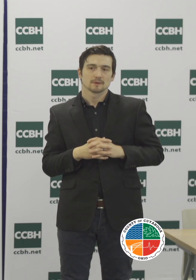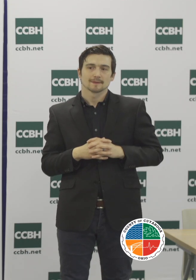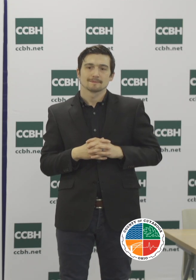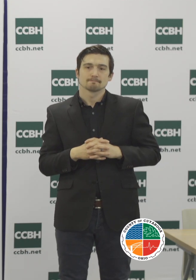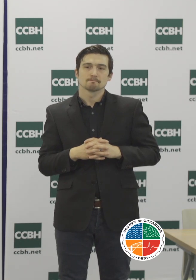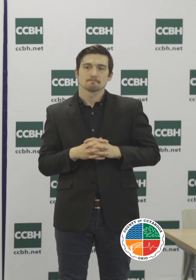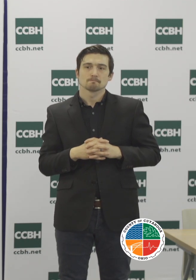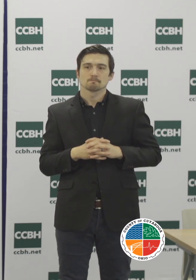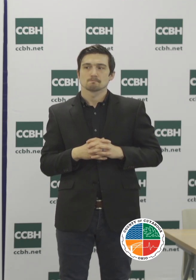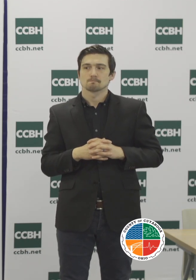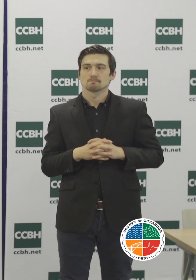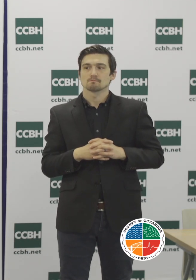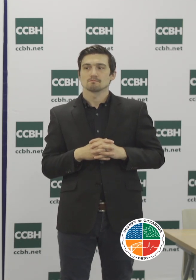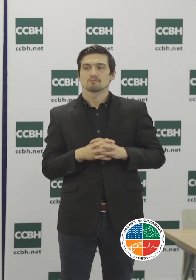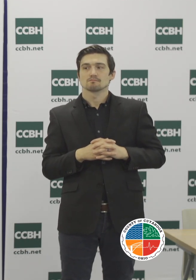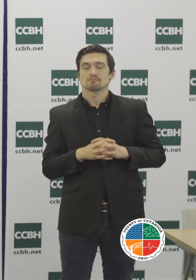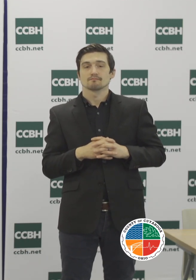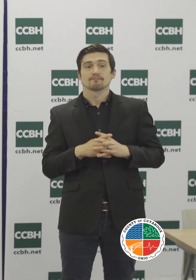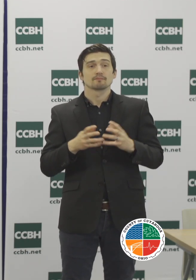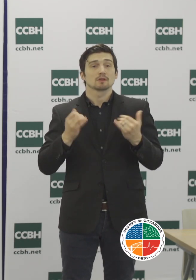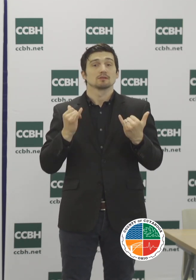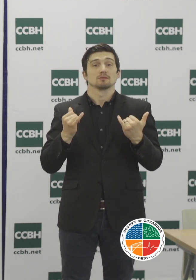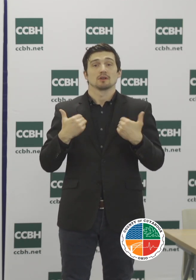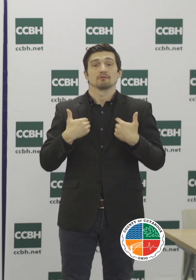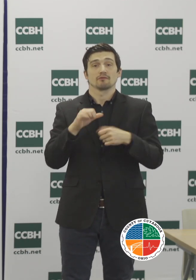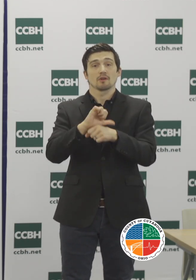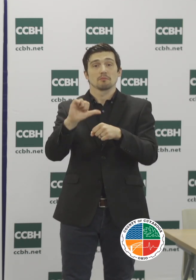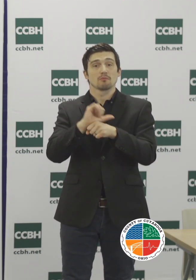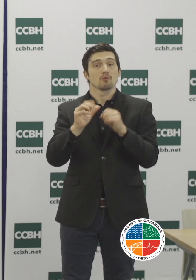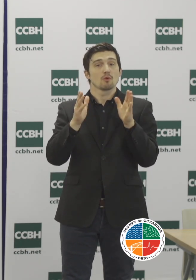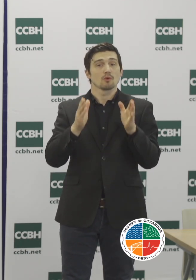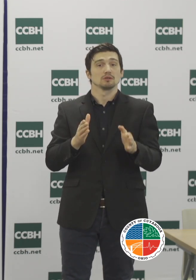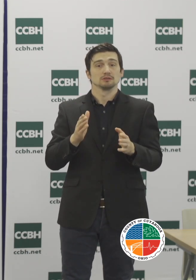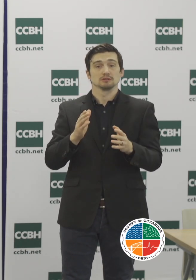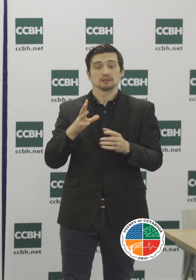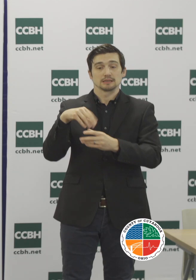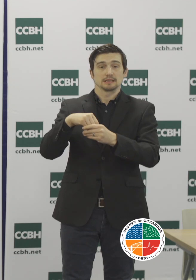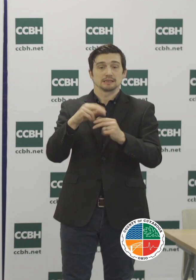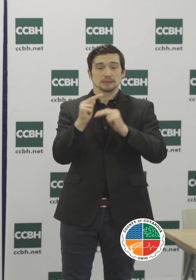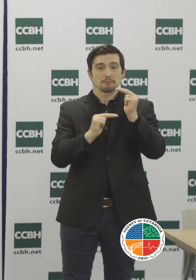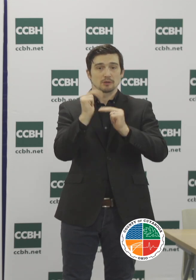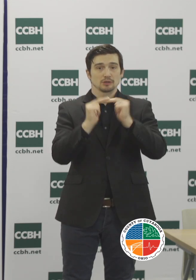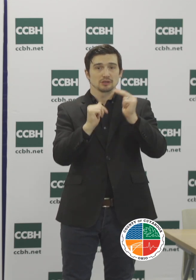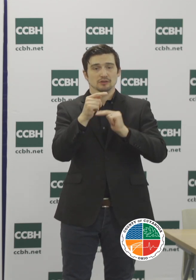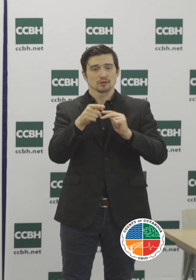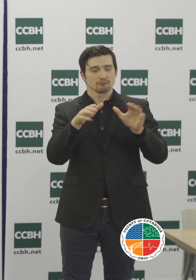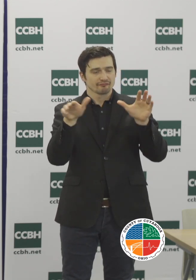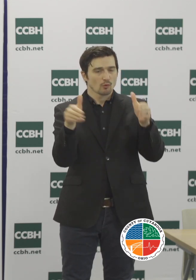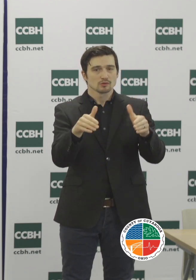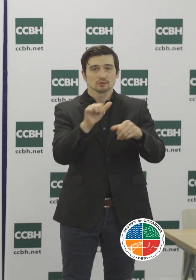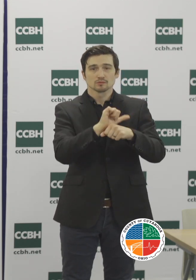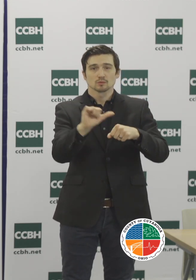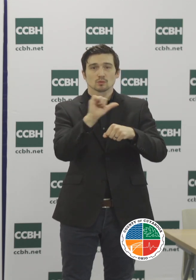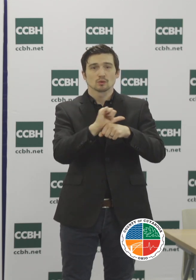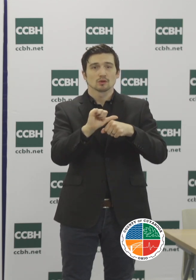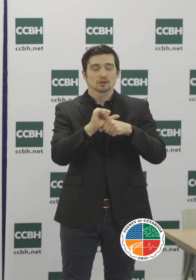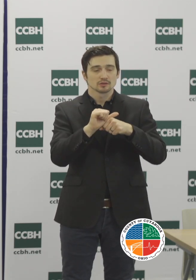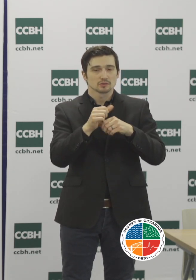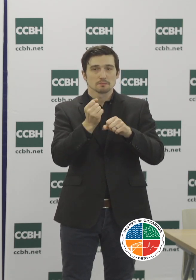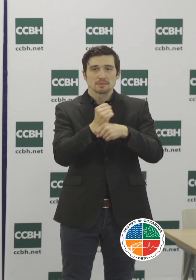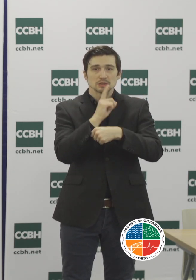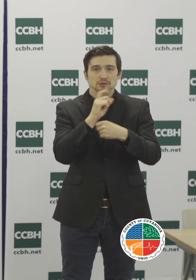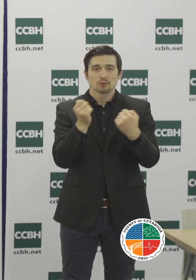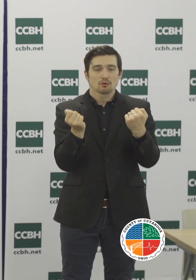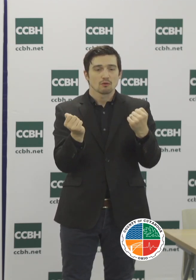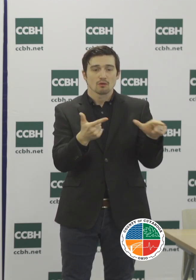Even now, we have employees in our buildings doing the work that needs to get done to get our services out